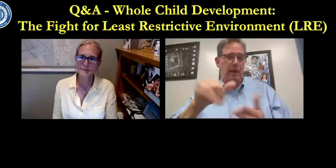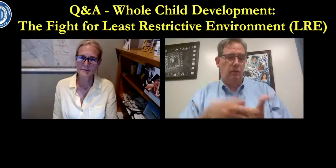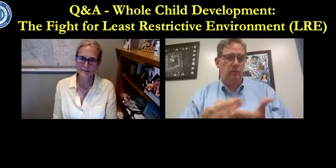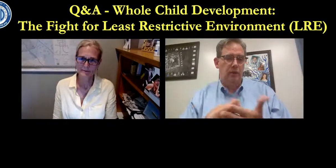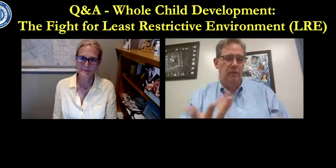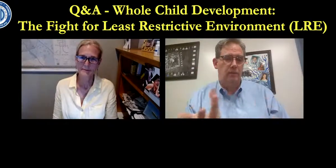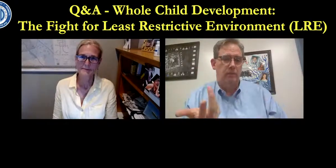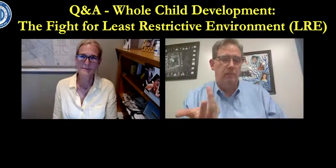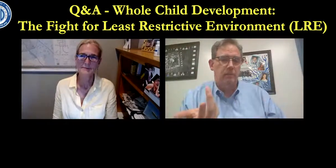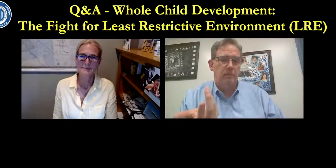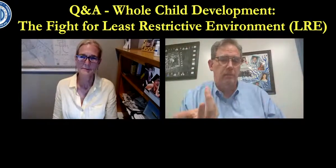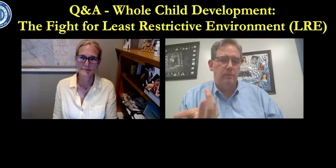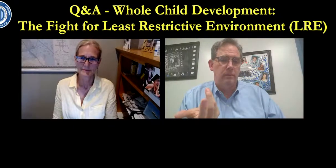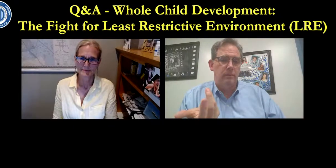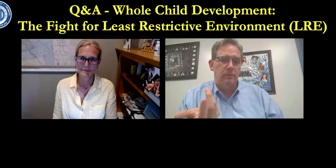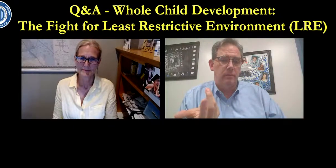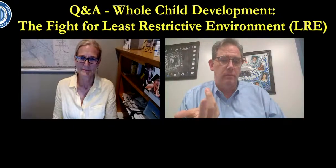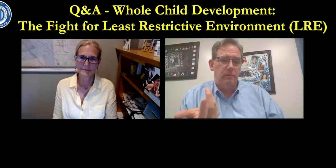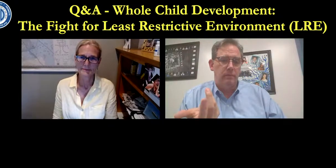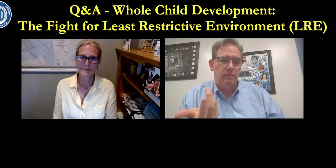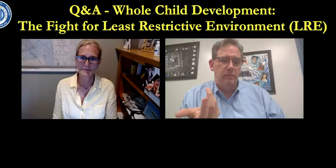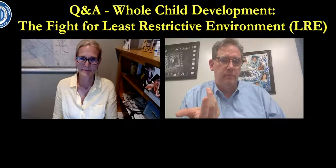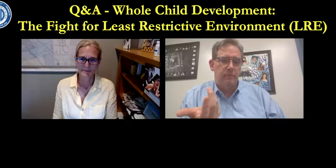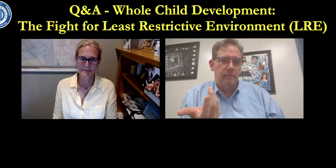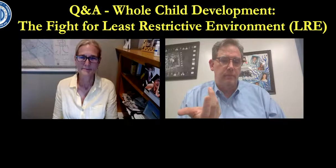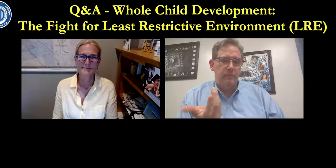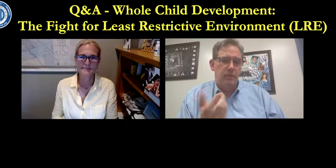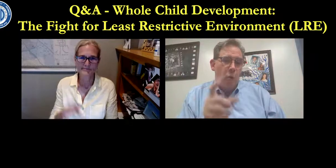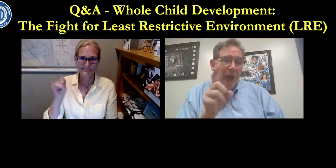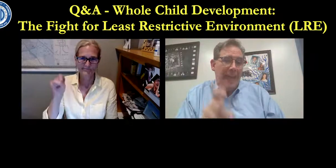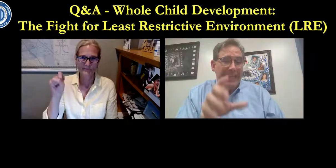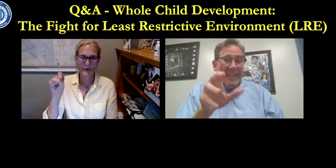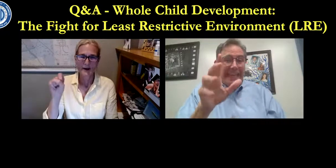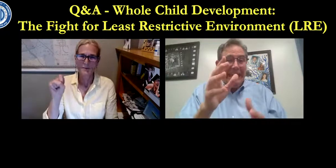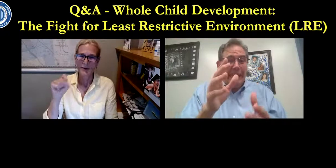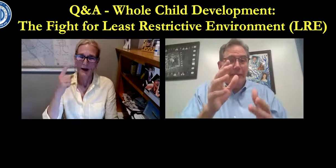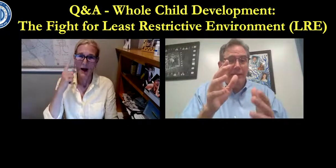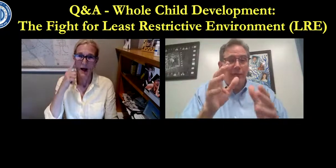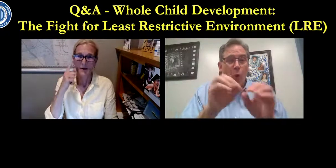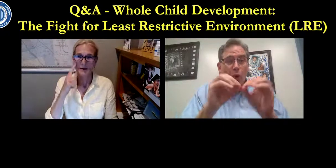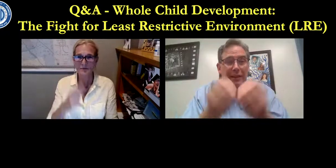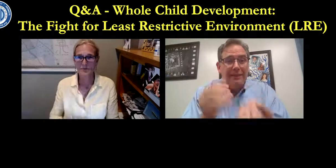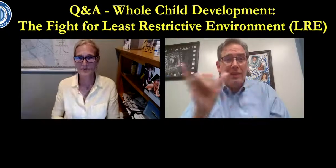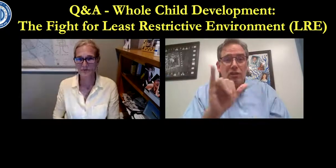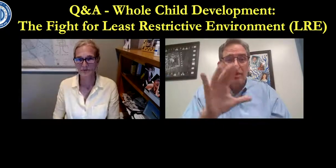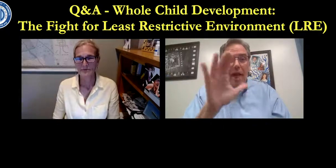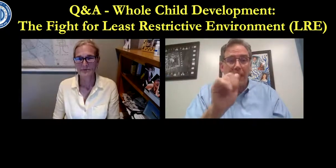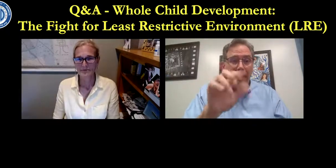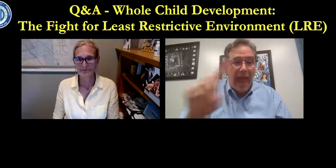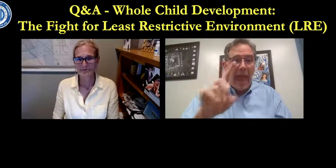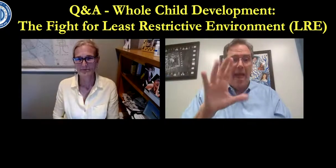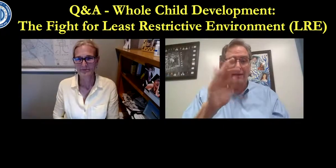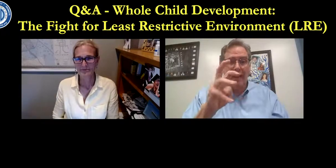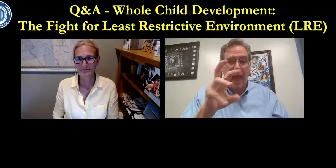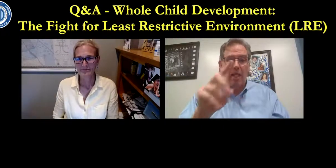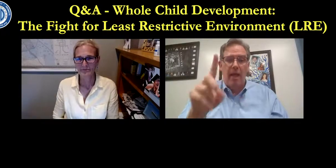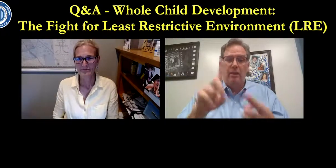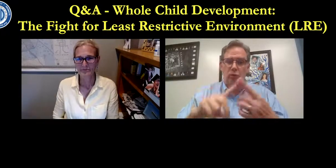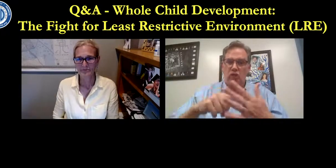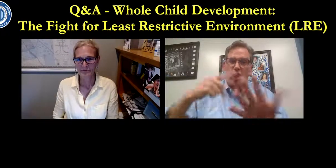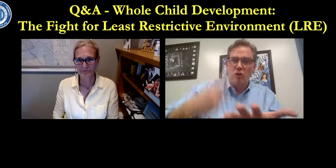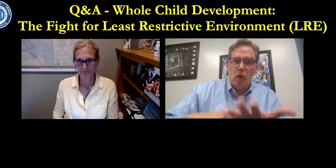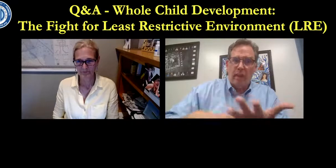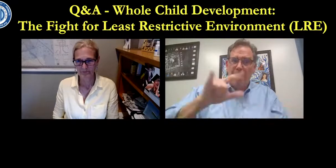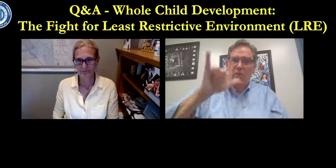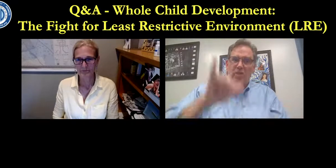I think that is how the state legislature allocates money. I think that's one thing we have to look at in order to do what you're